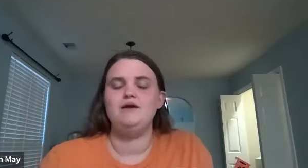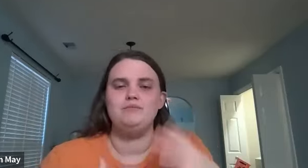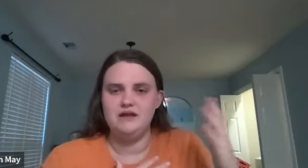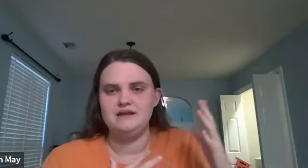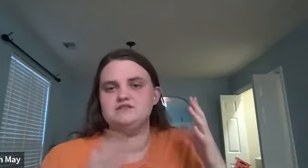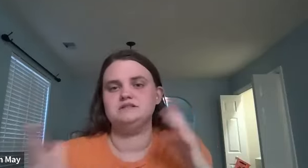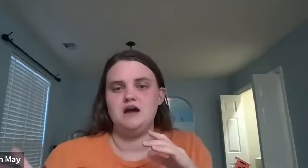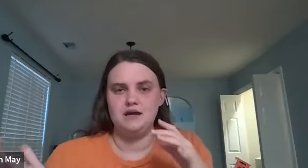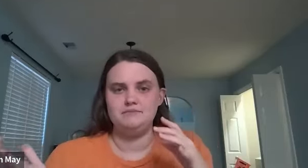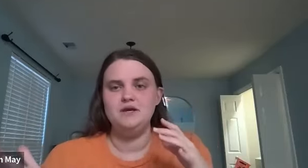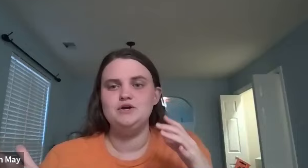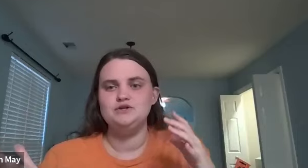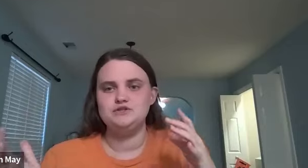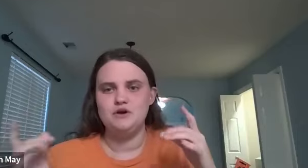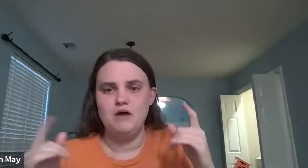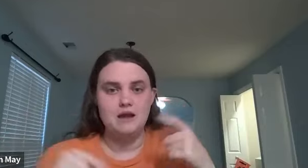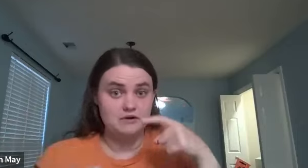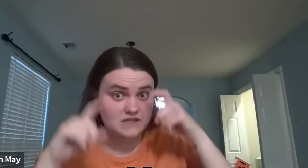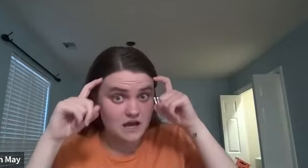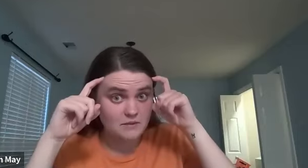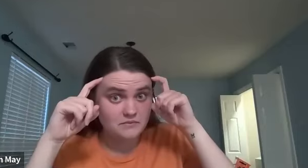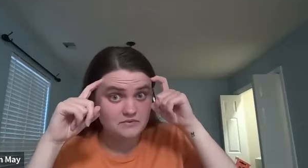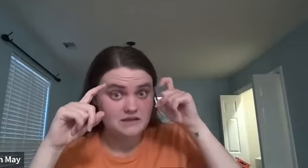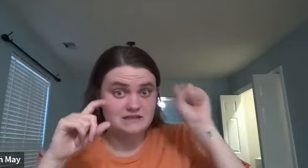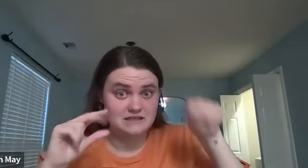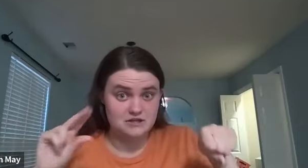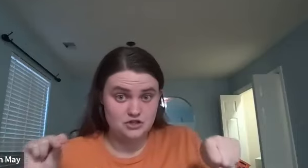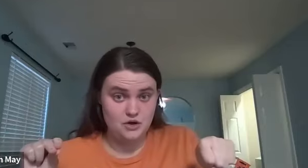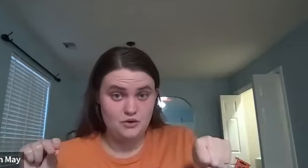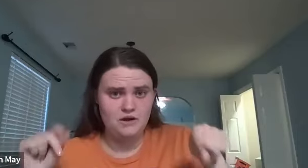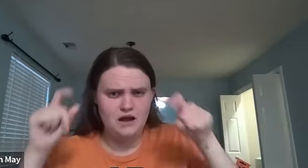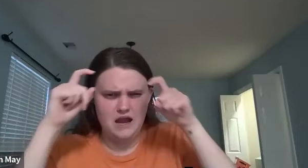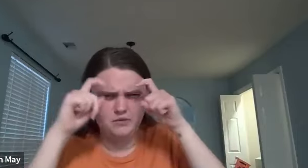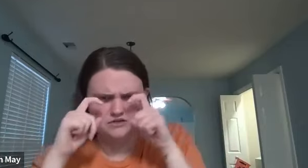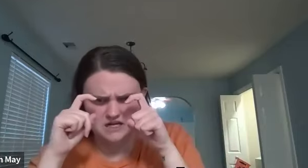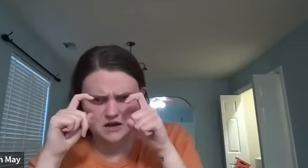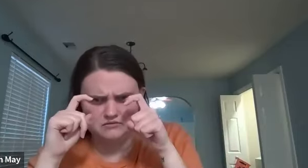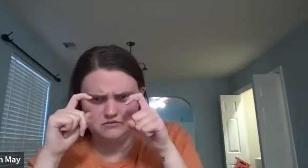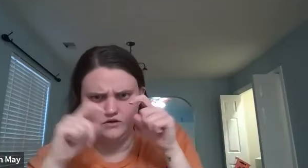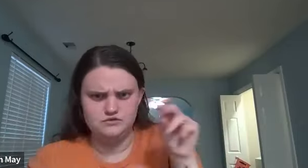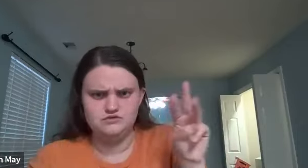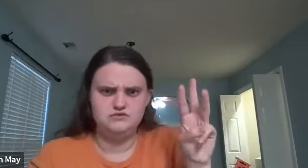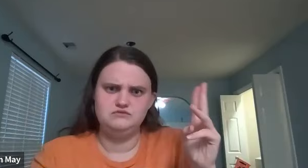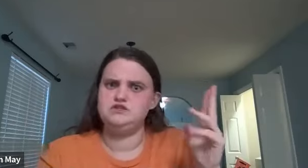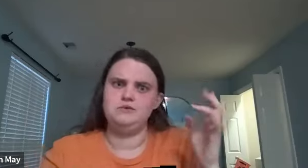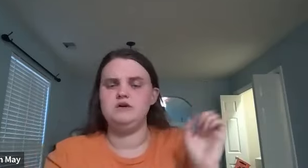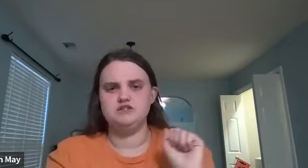a place or a time. So eyebrows up is a yes, no. Eyebrows down are those WH